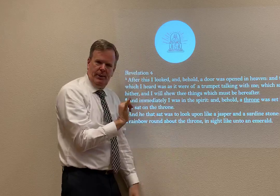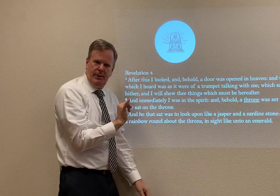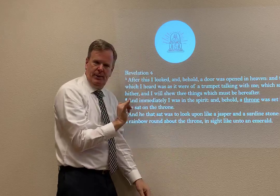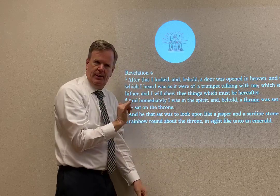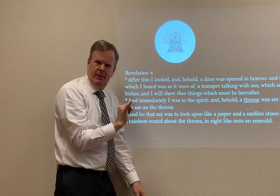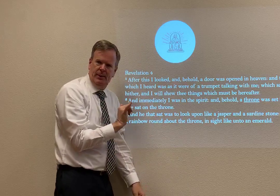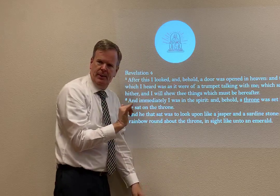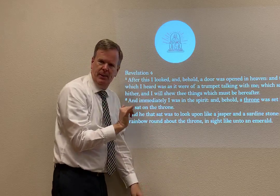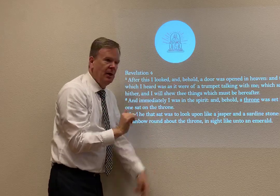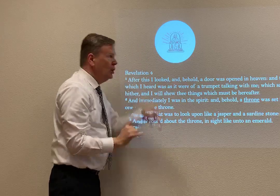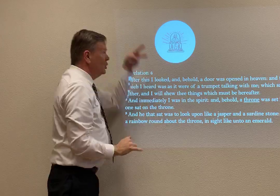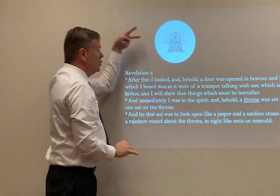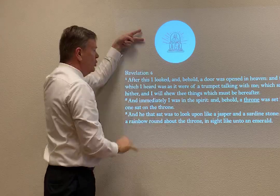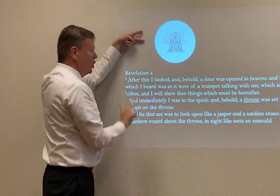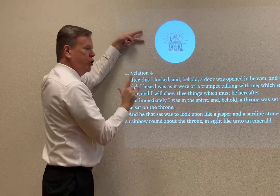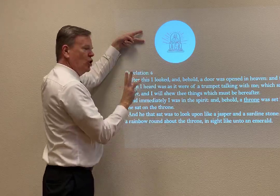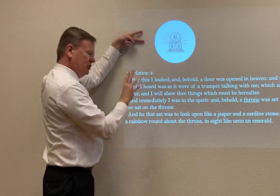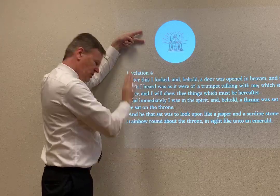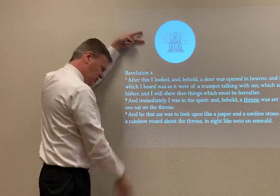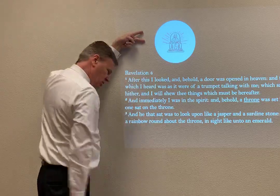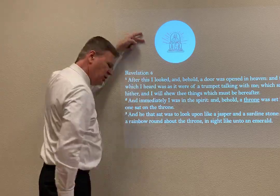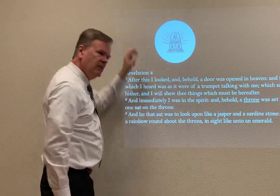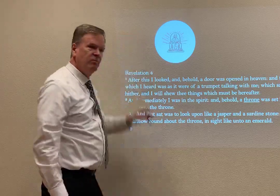about additional thrones as well.